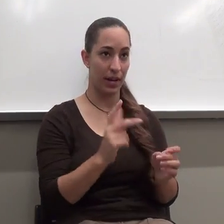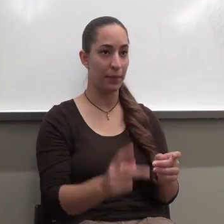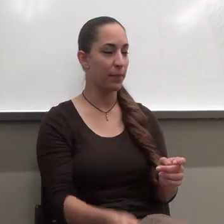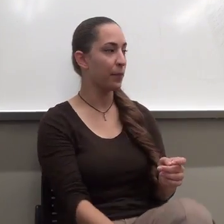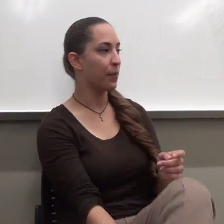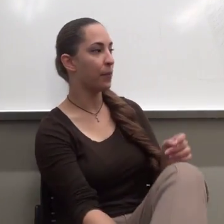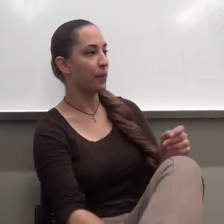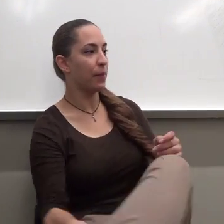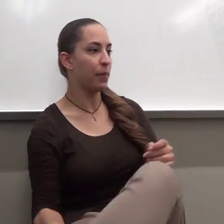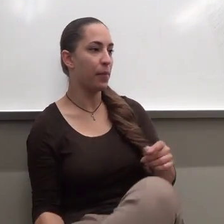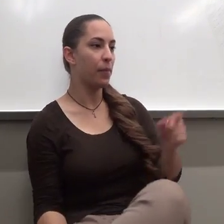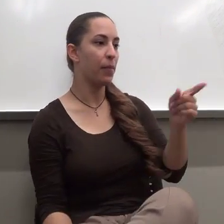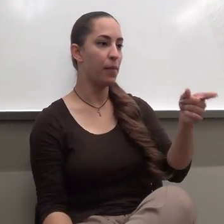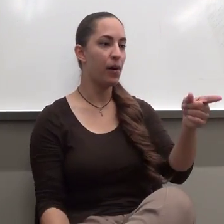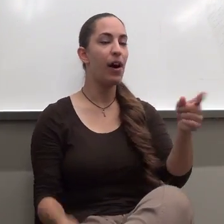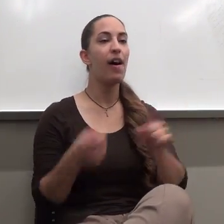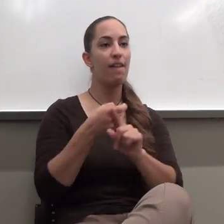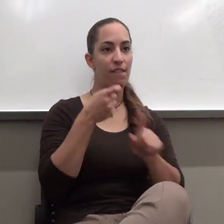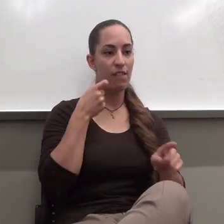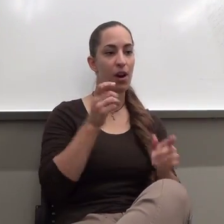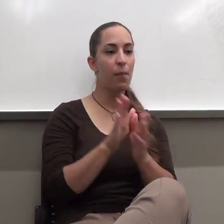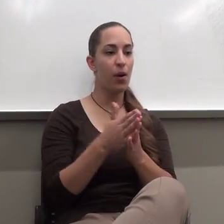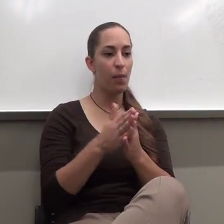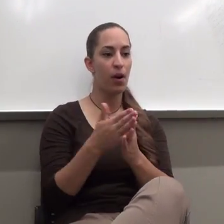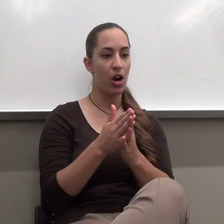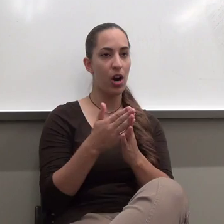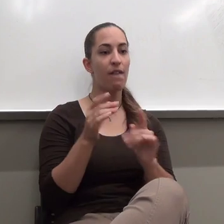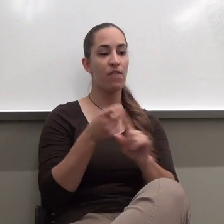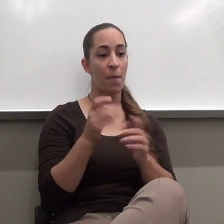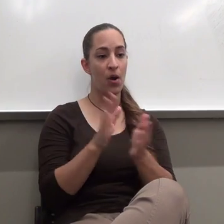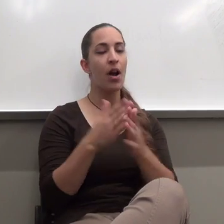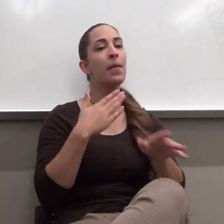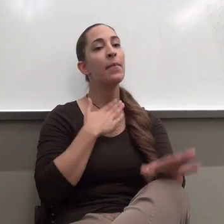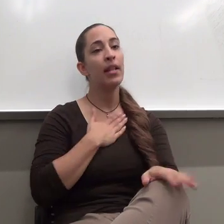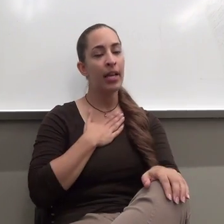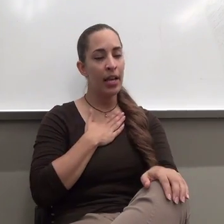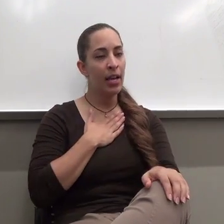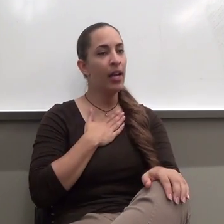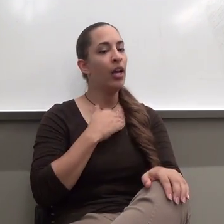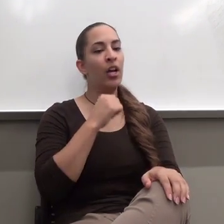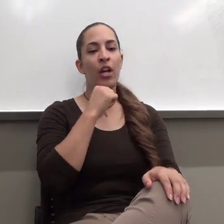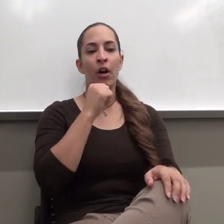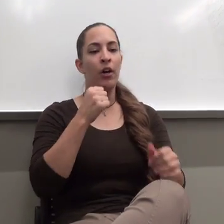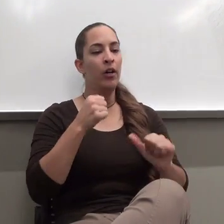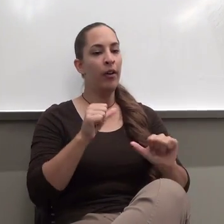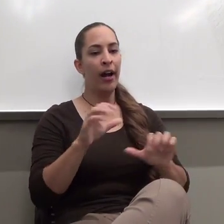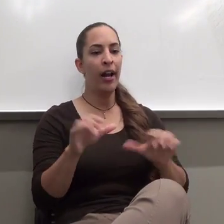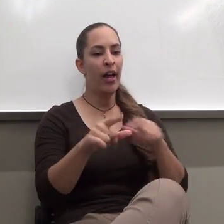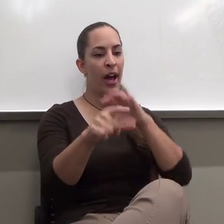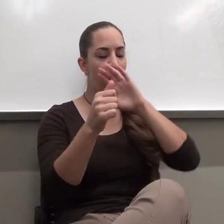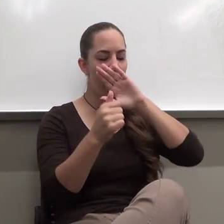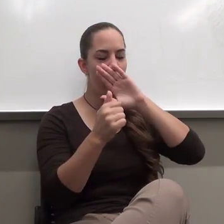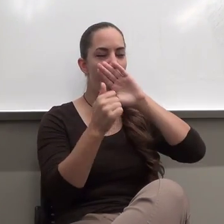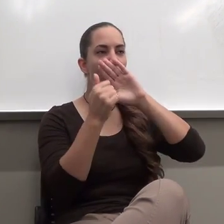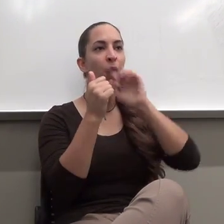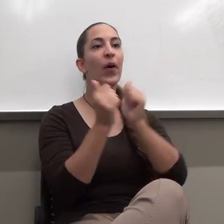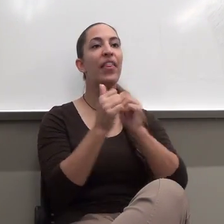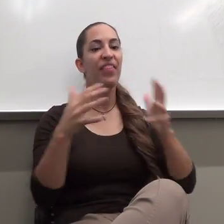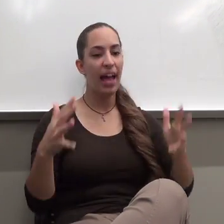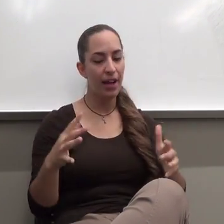your book. You need to read. Please do not try to do this without reading the stuff in your book first.